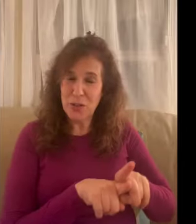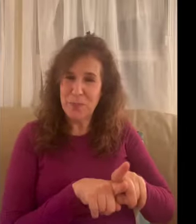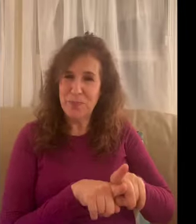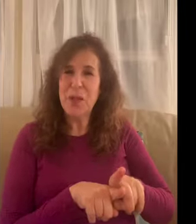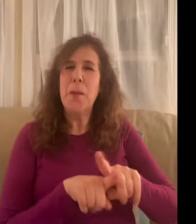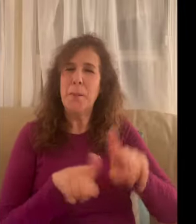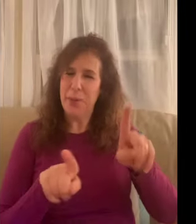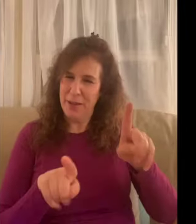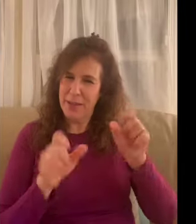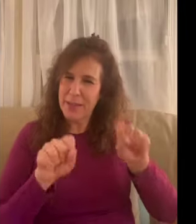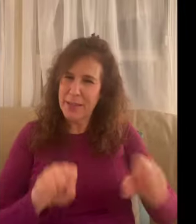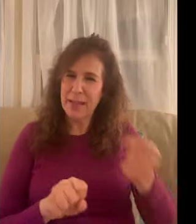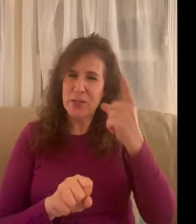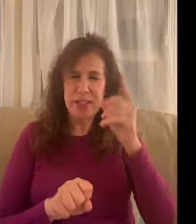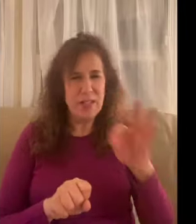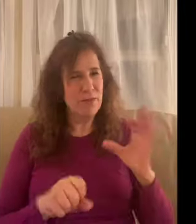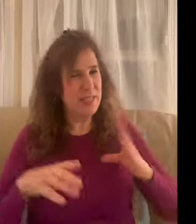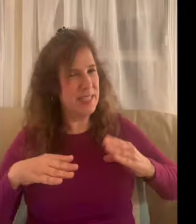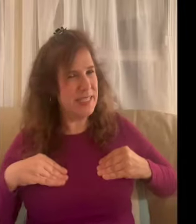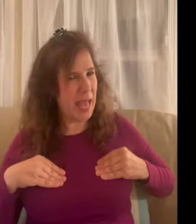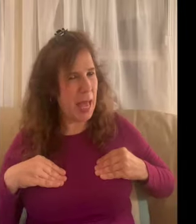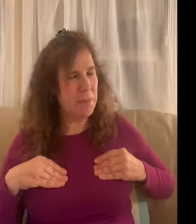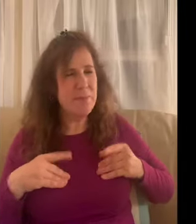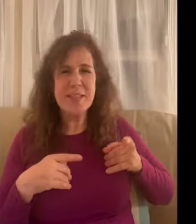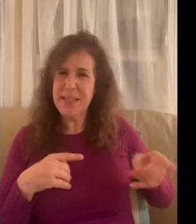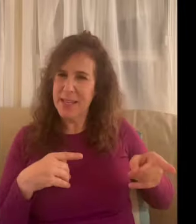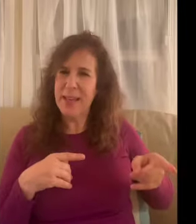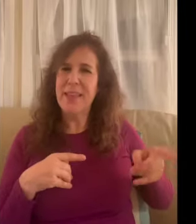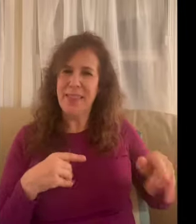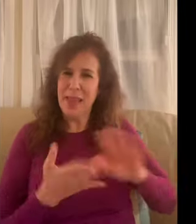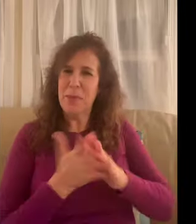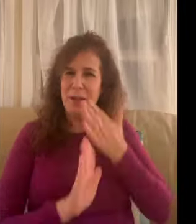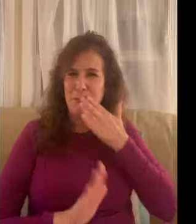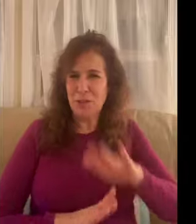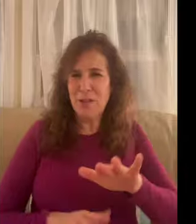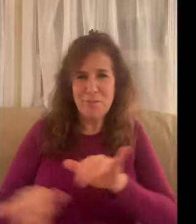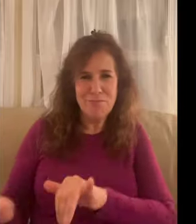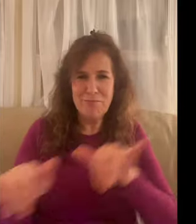this punishment of dying. Why not only the people who are corrupt?